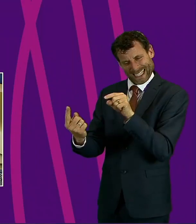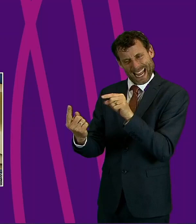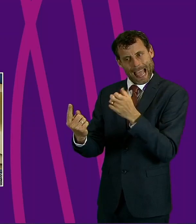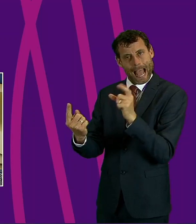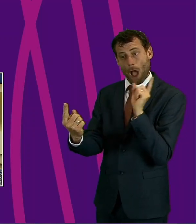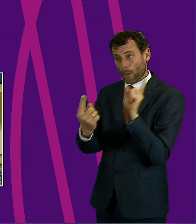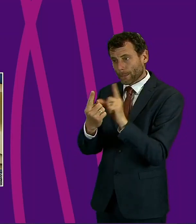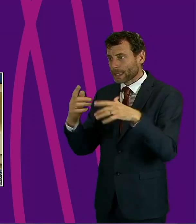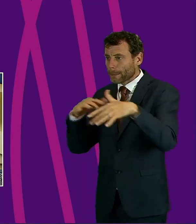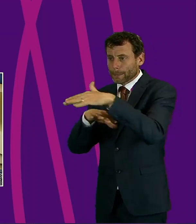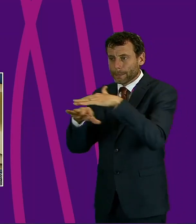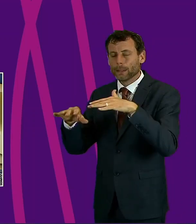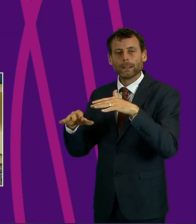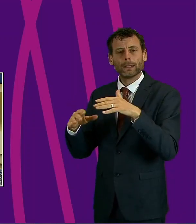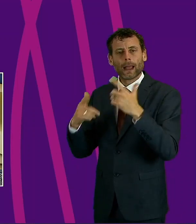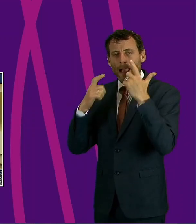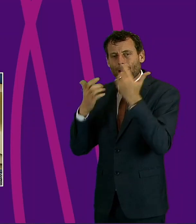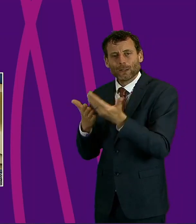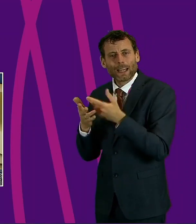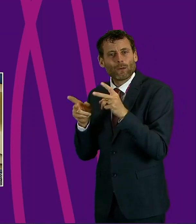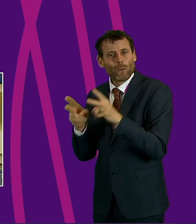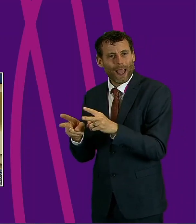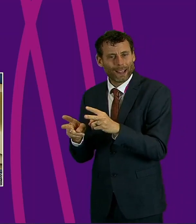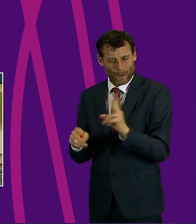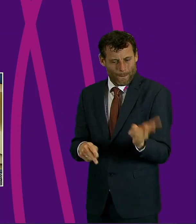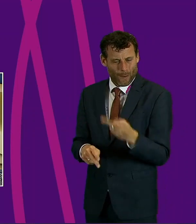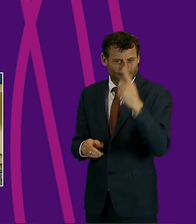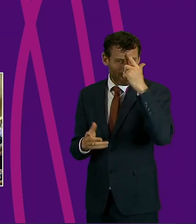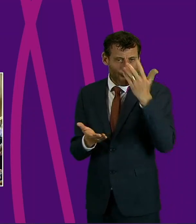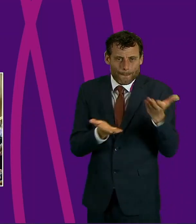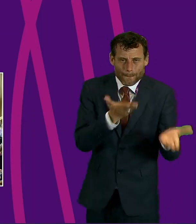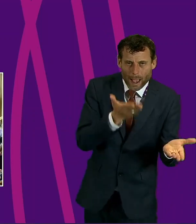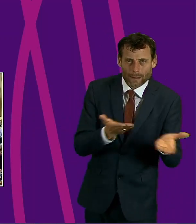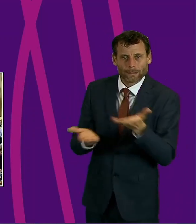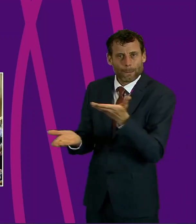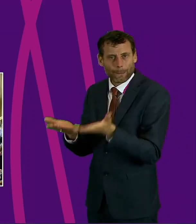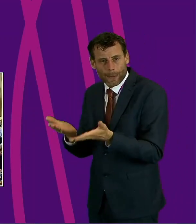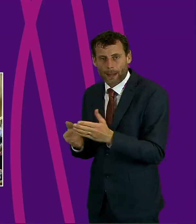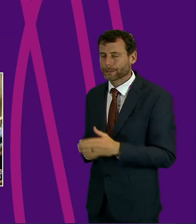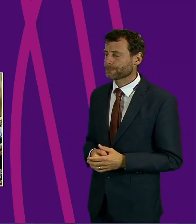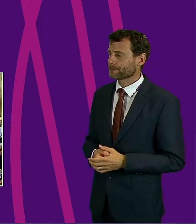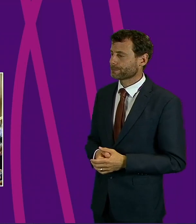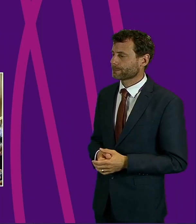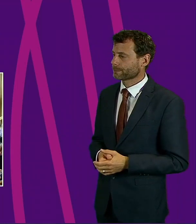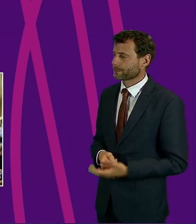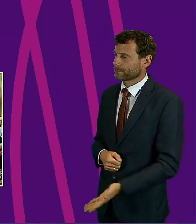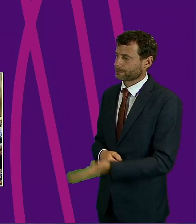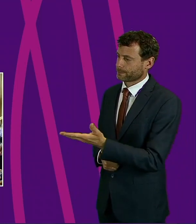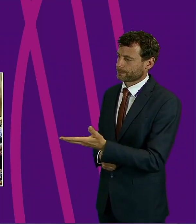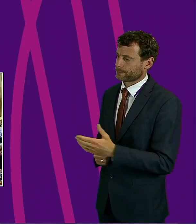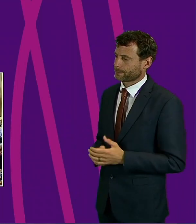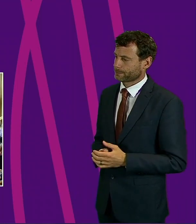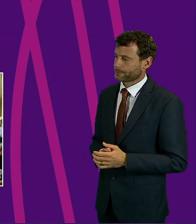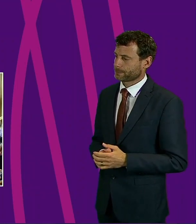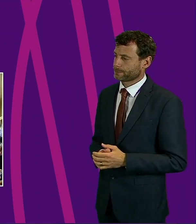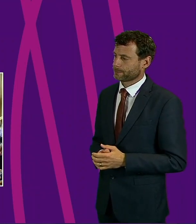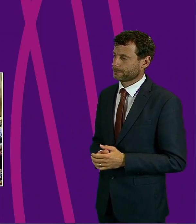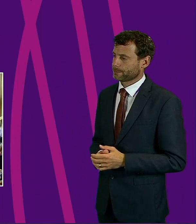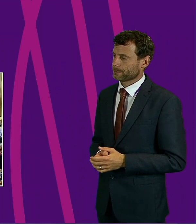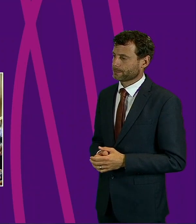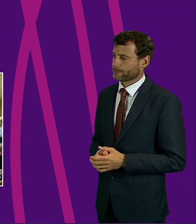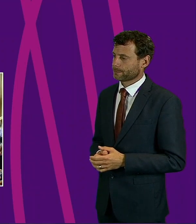balances that we're trying to strike in the best and safest way possible. Rachel Hamilton, to be followed by Alec Rowley.